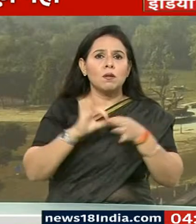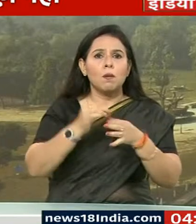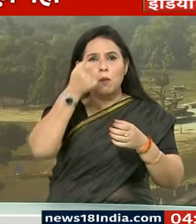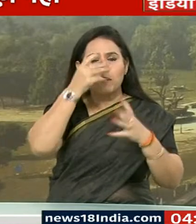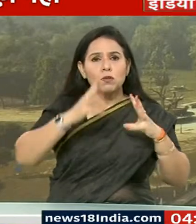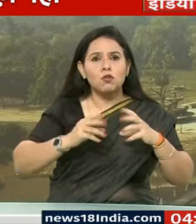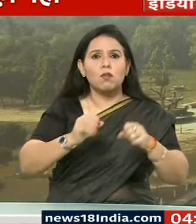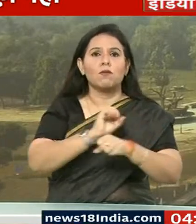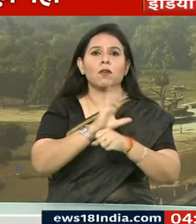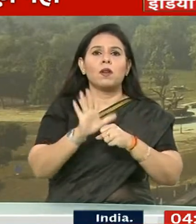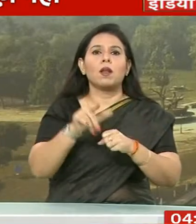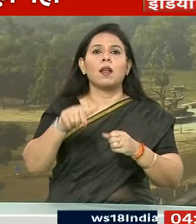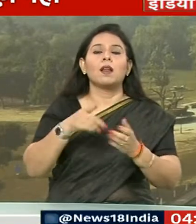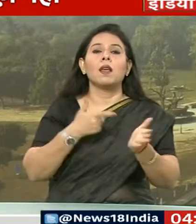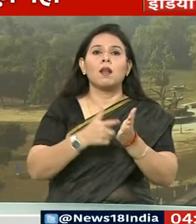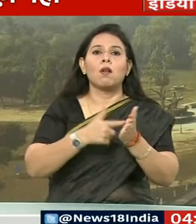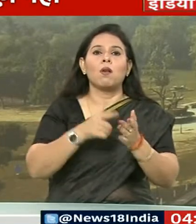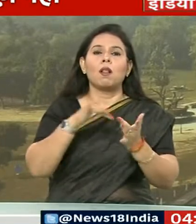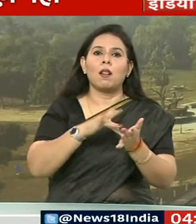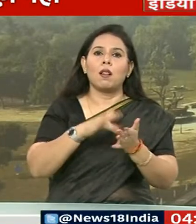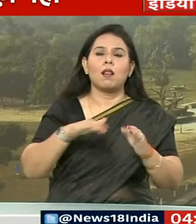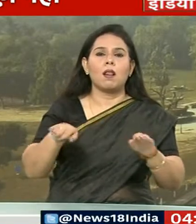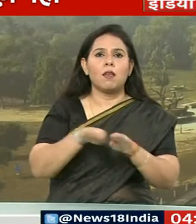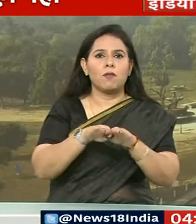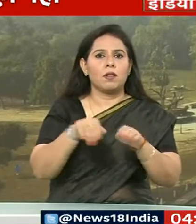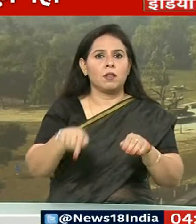COVID-19 at the panchayat level.